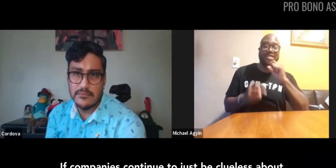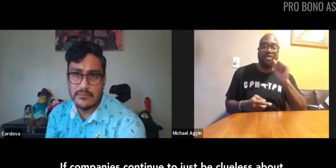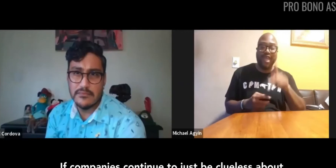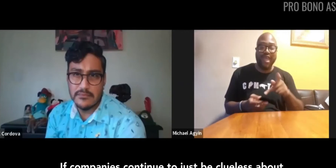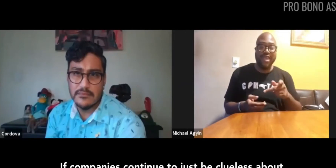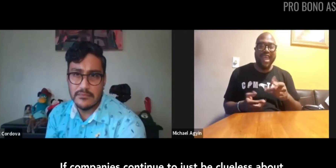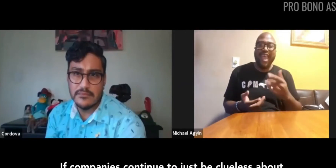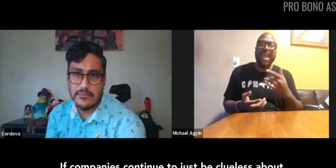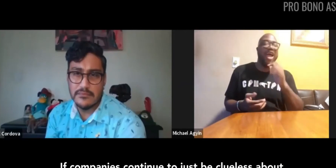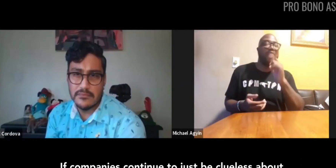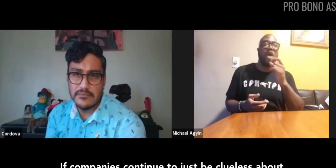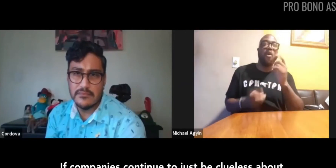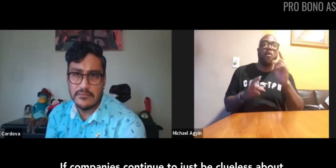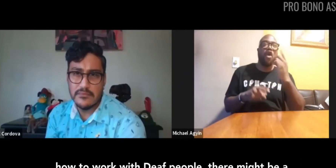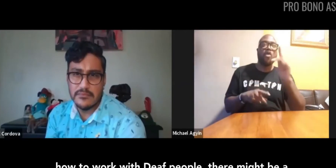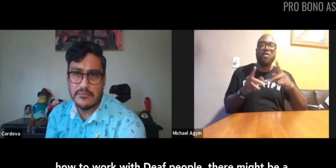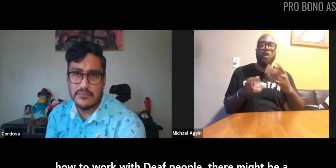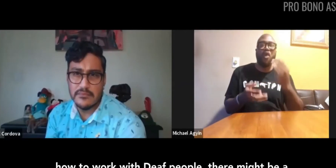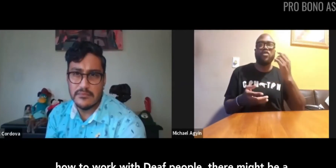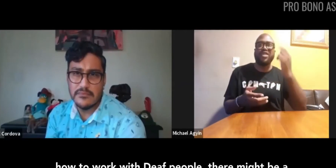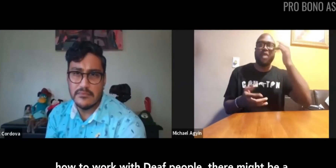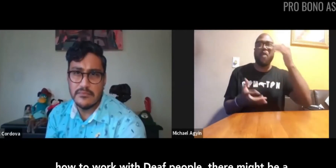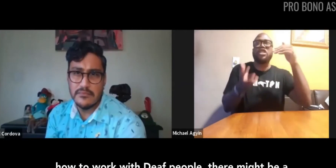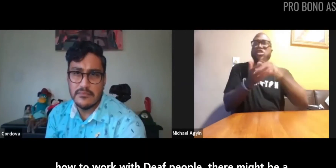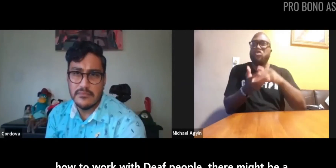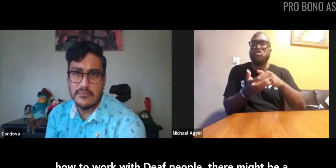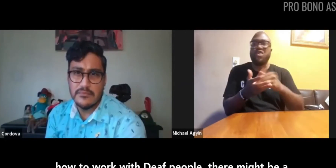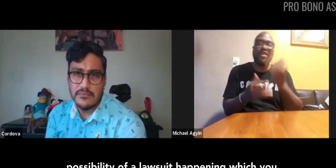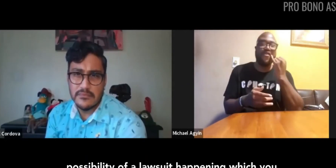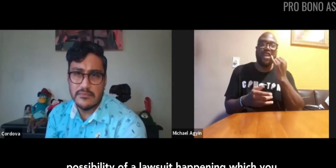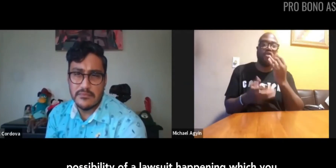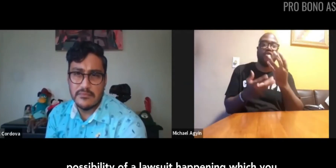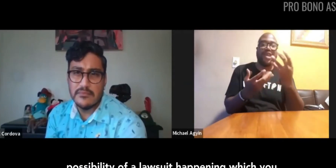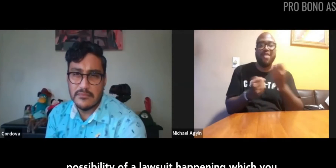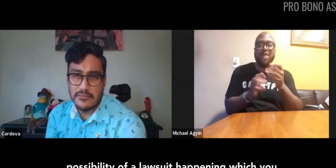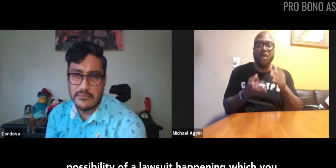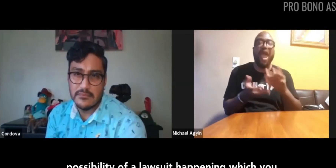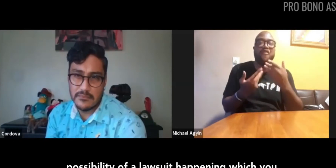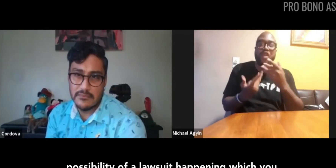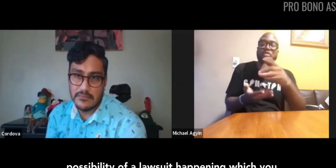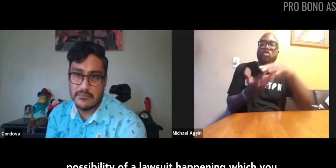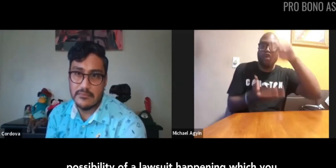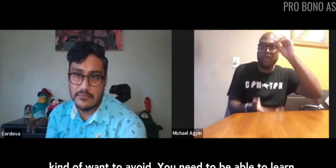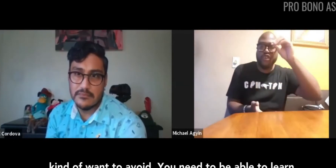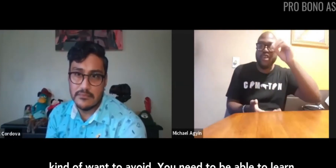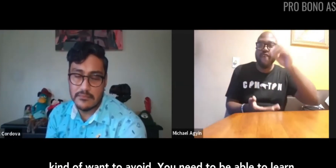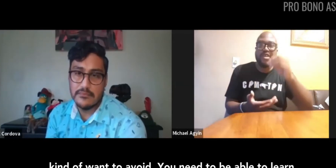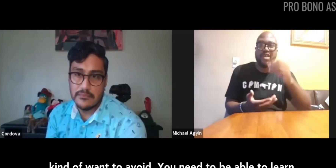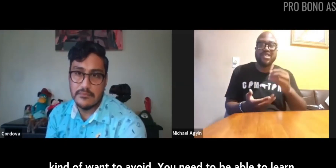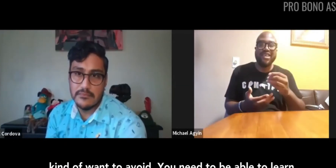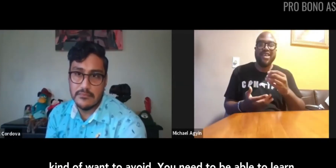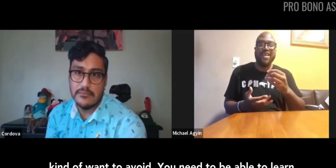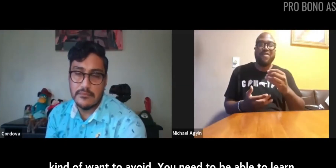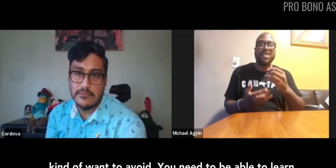If companies continue to just be clueless about how to work with deaf people, there might be a possibility of a lawsuit happening, which you kind of want to